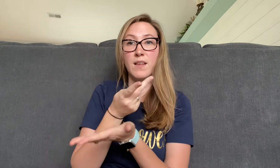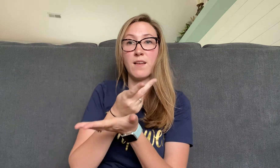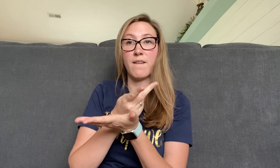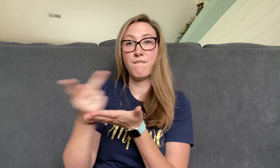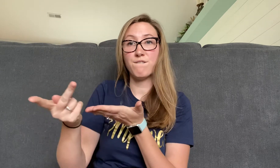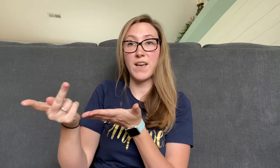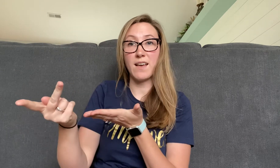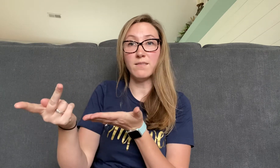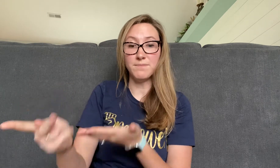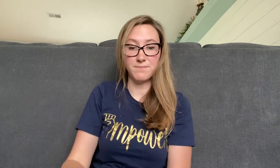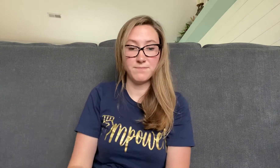fail,